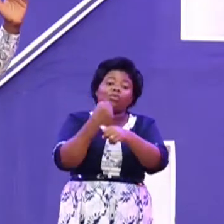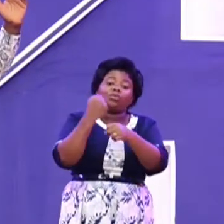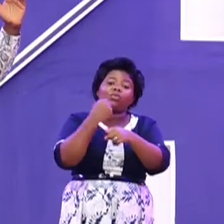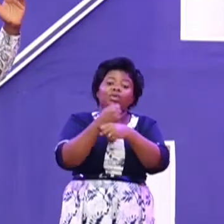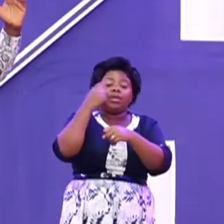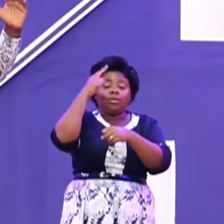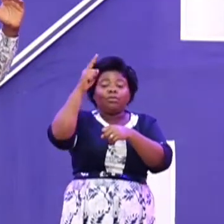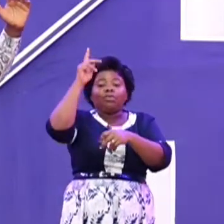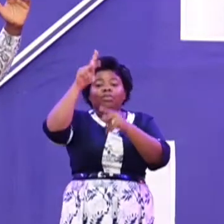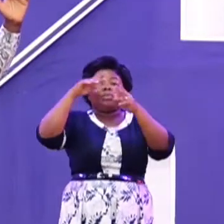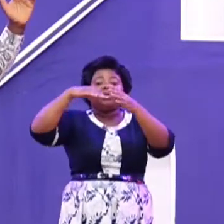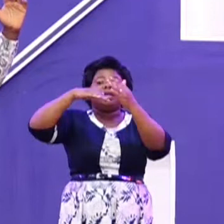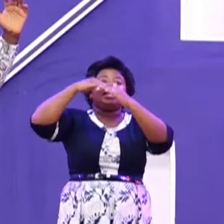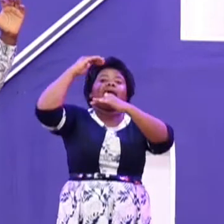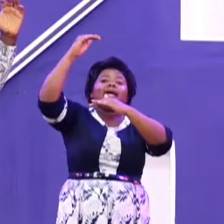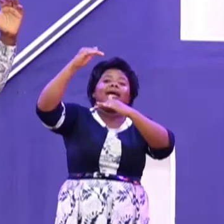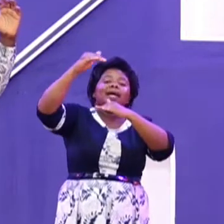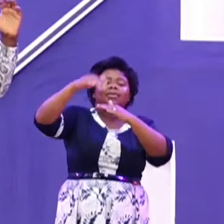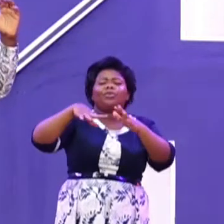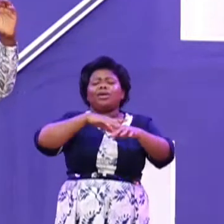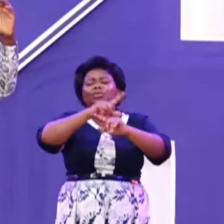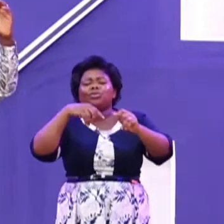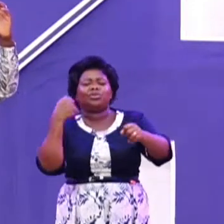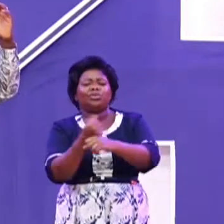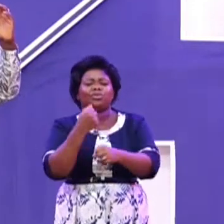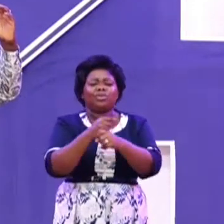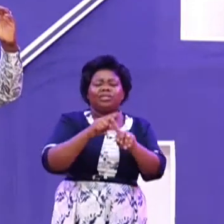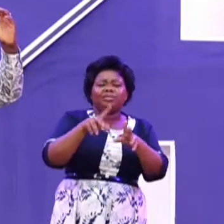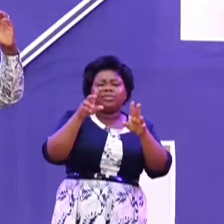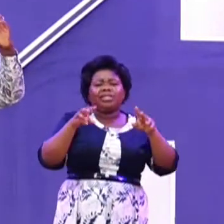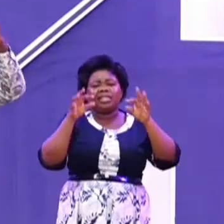highly esteemed, we make all kind of trickery